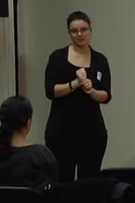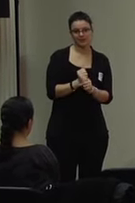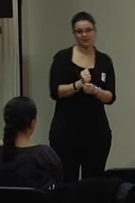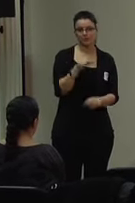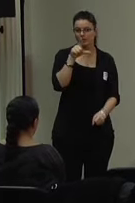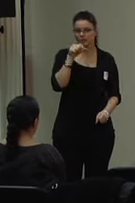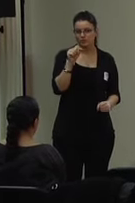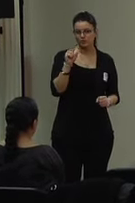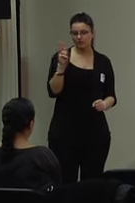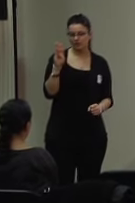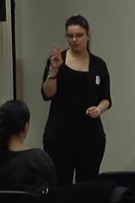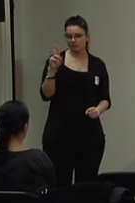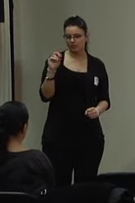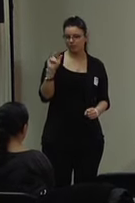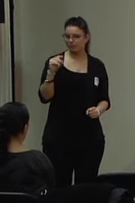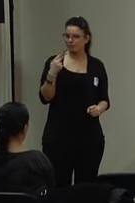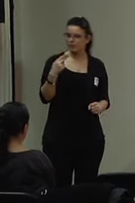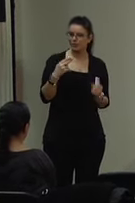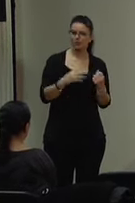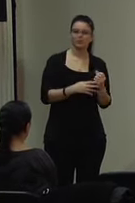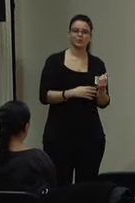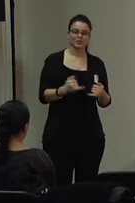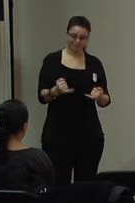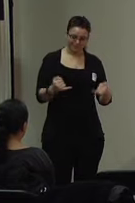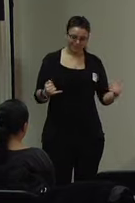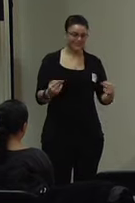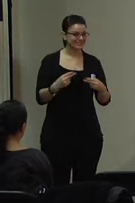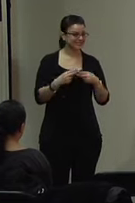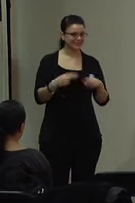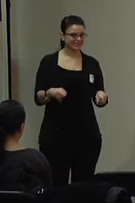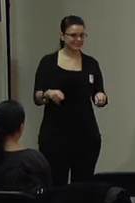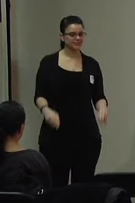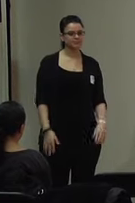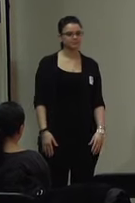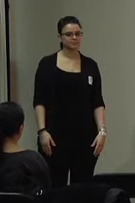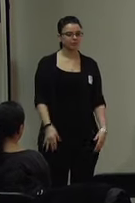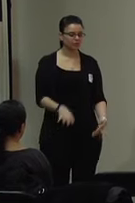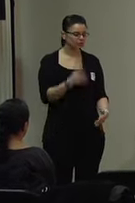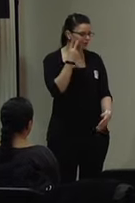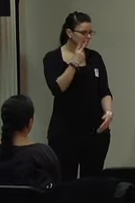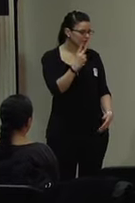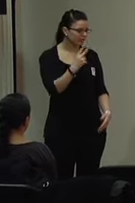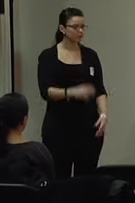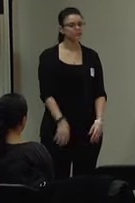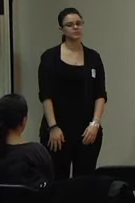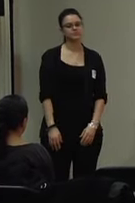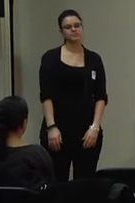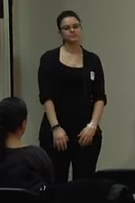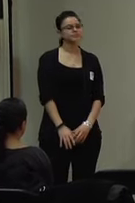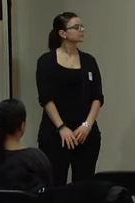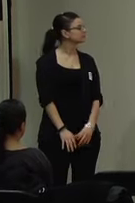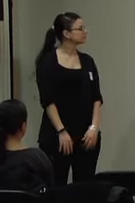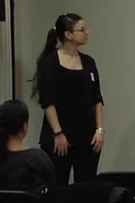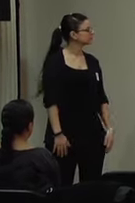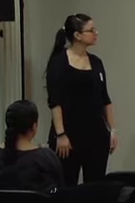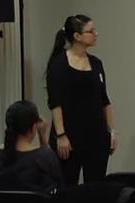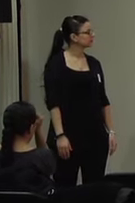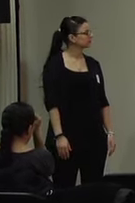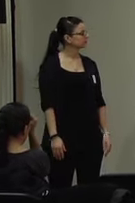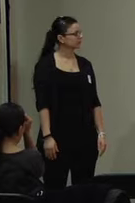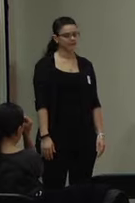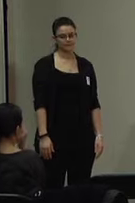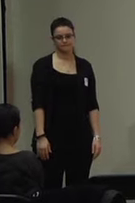and sometimes the pasta has egg in it, and it's just really important to check those things because you wouldn't necessarily know. And for the Indian food, sometimes it